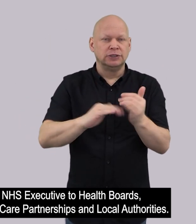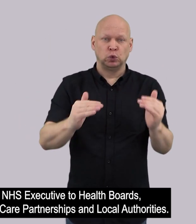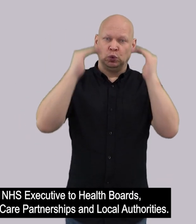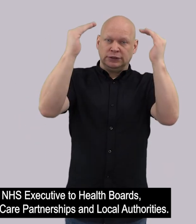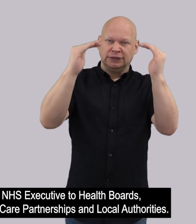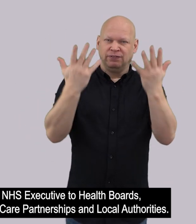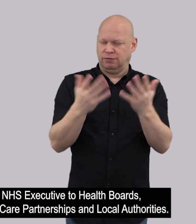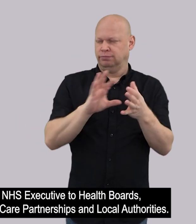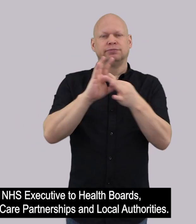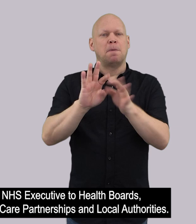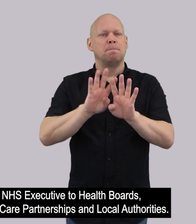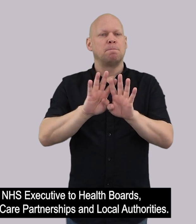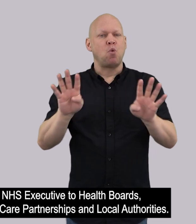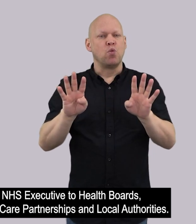care partnerships and local authorities.